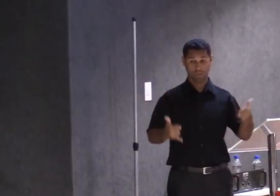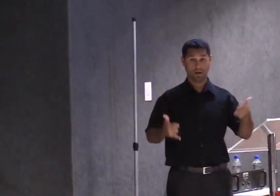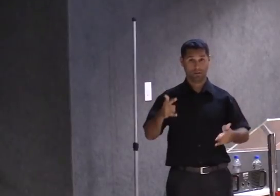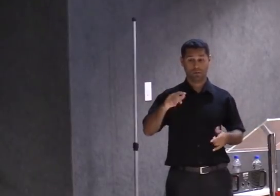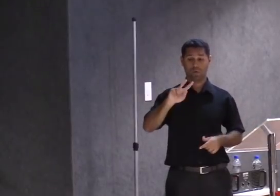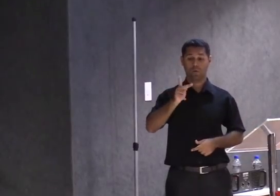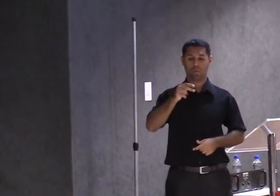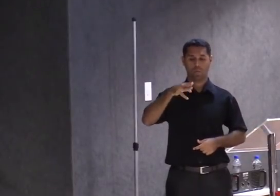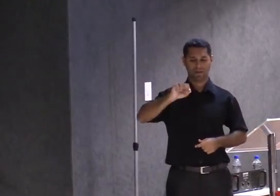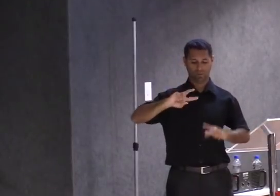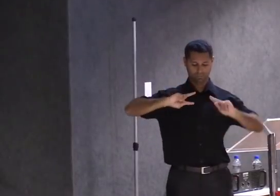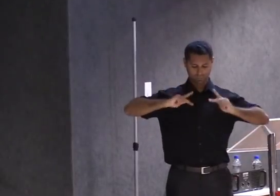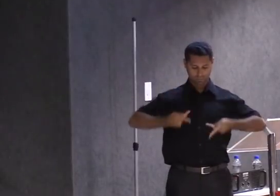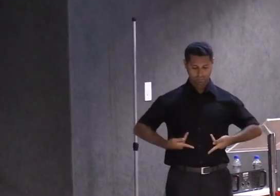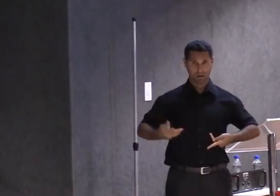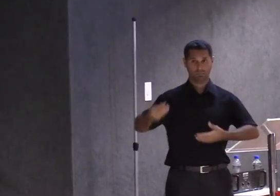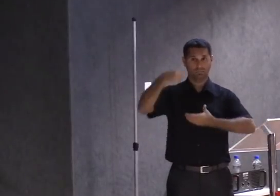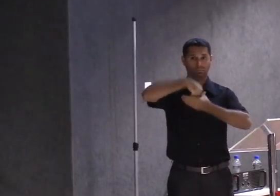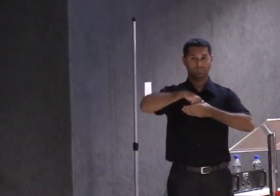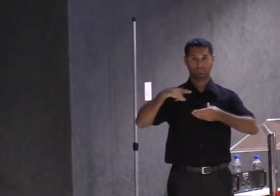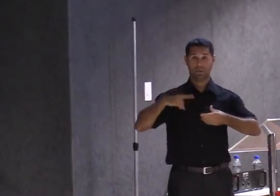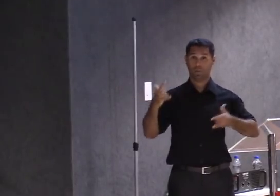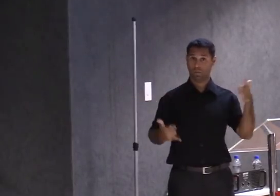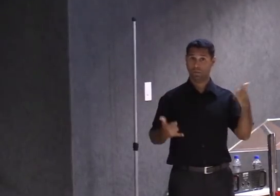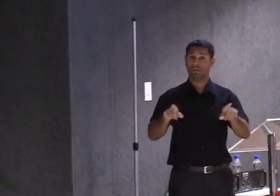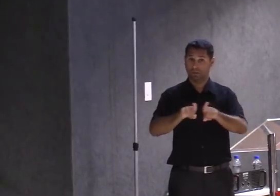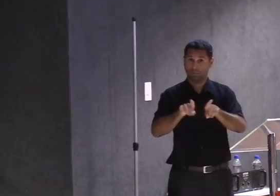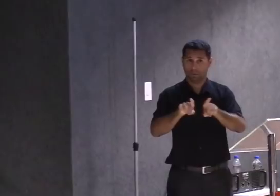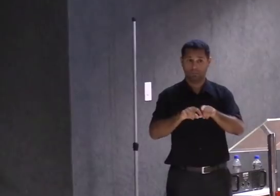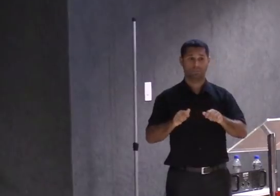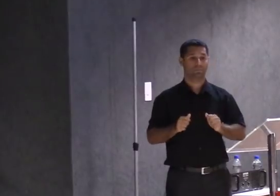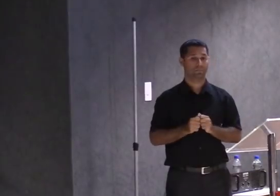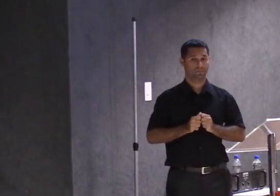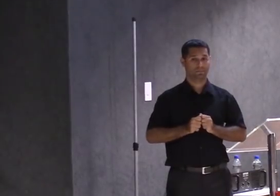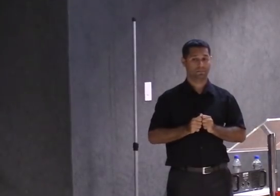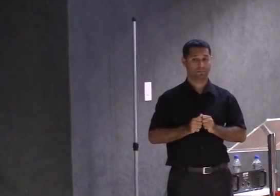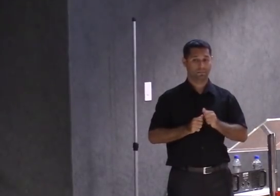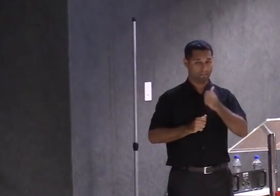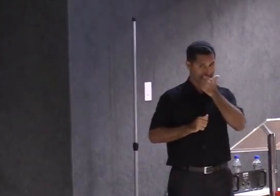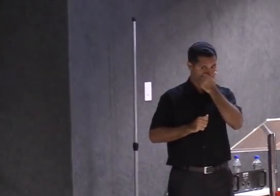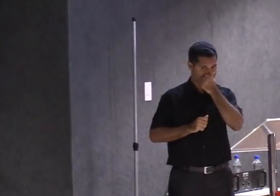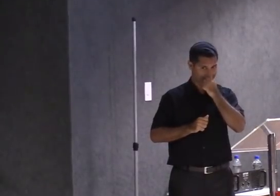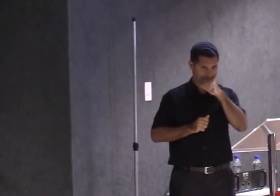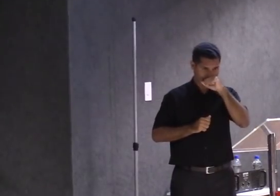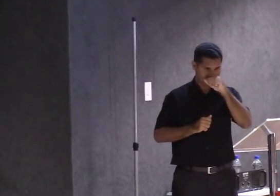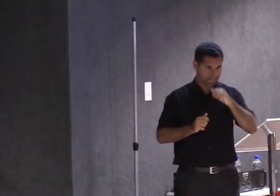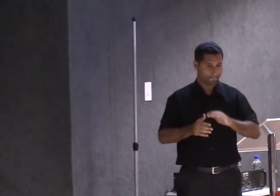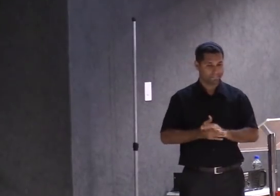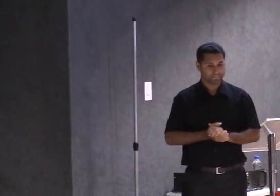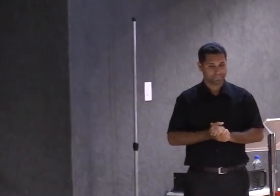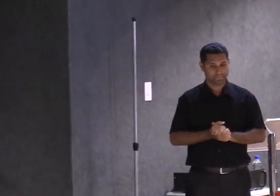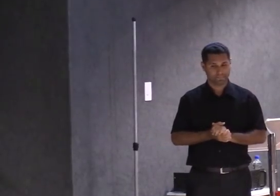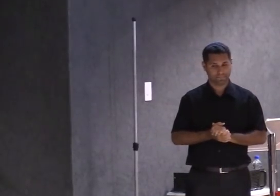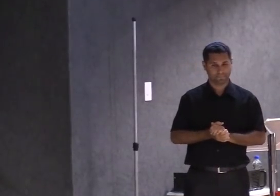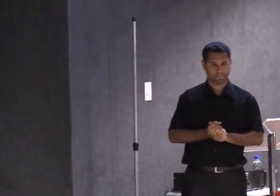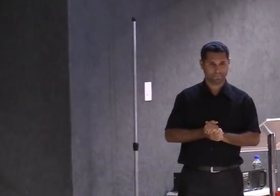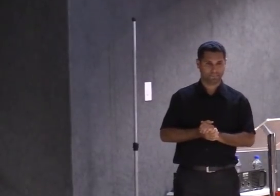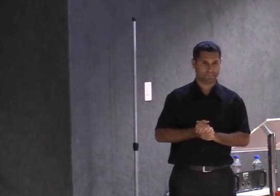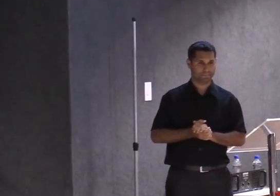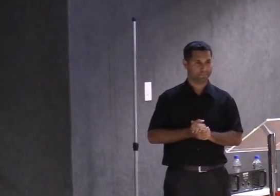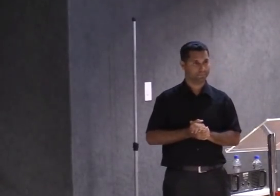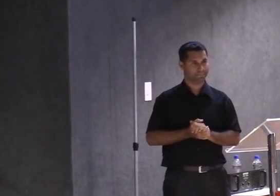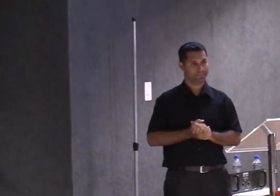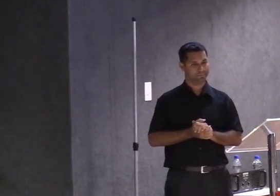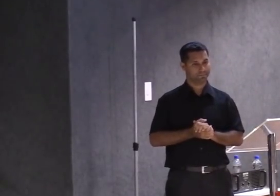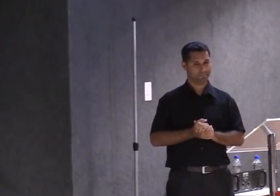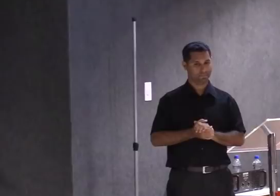humanoides e coisas nesse sentido. So very different competencies they are going to need in the future